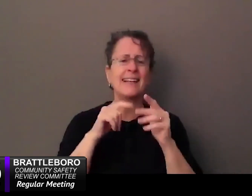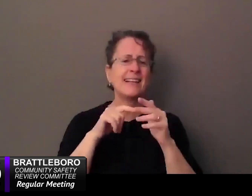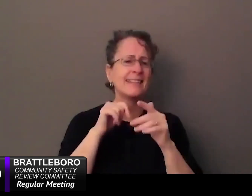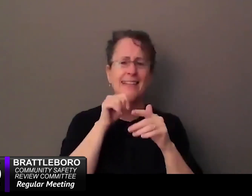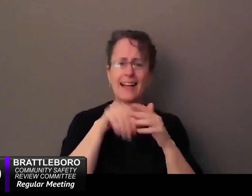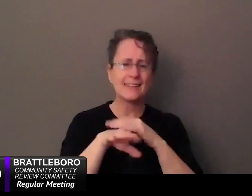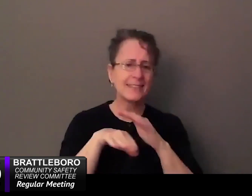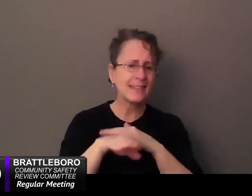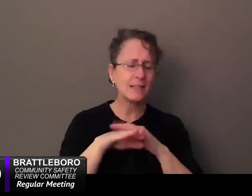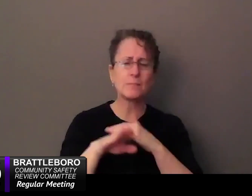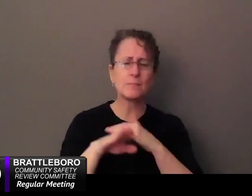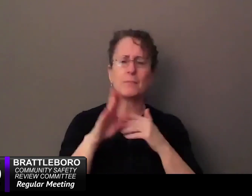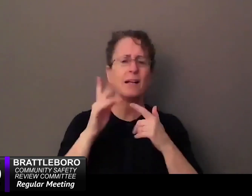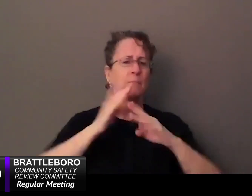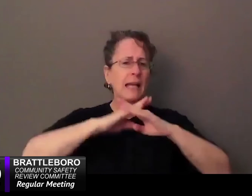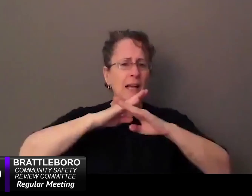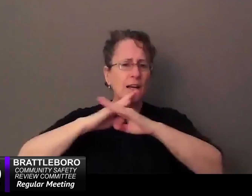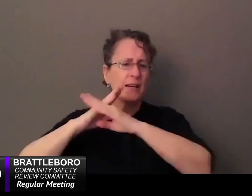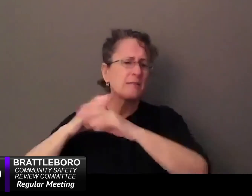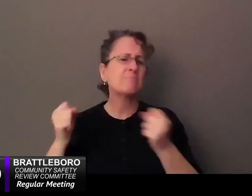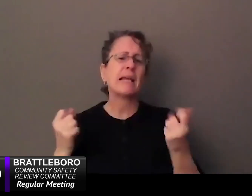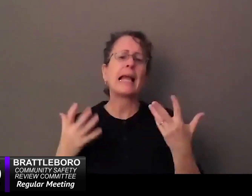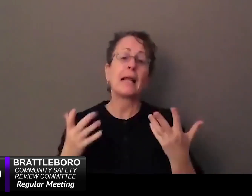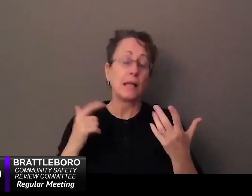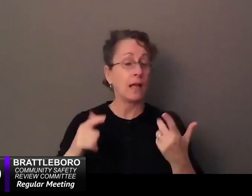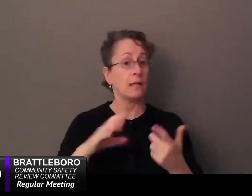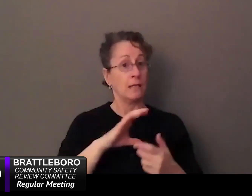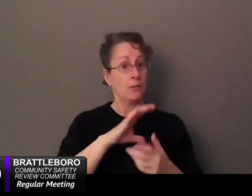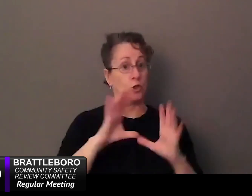very thoughtful and aware of that, and